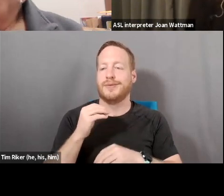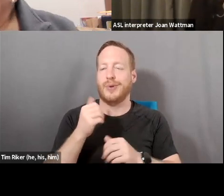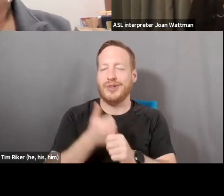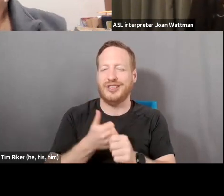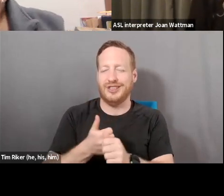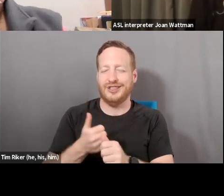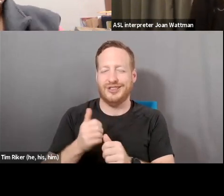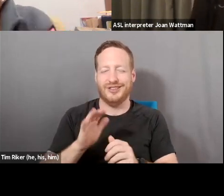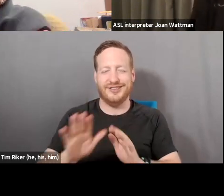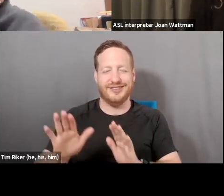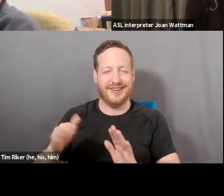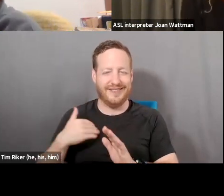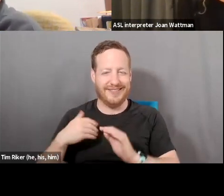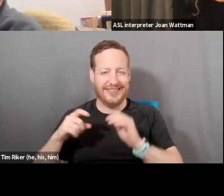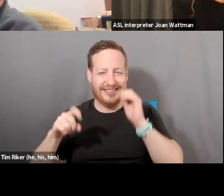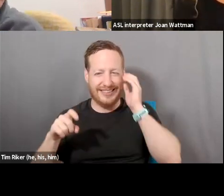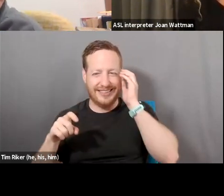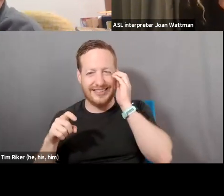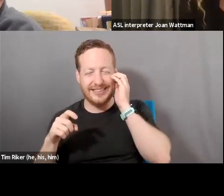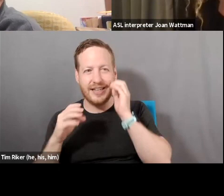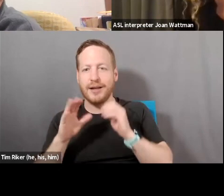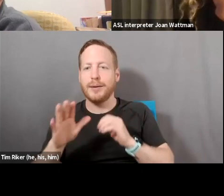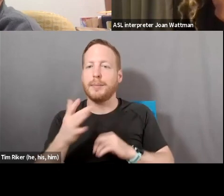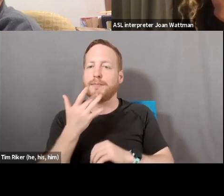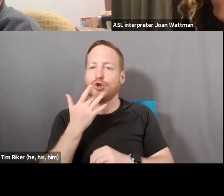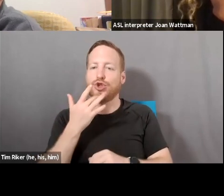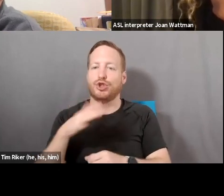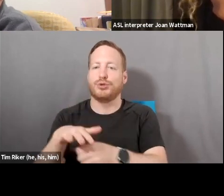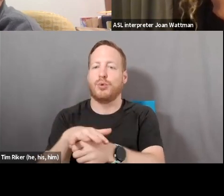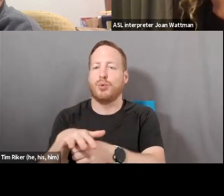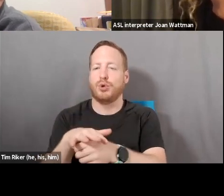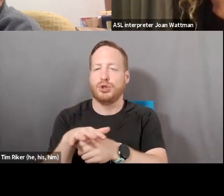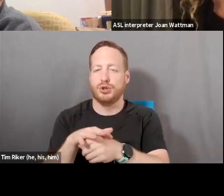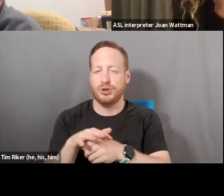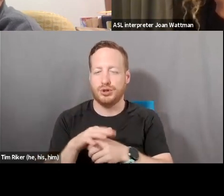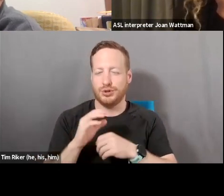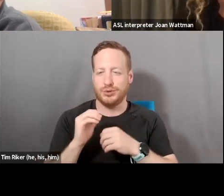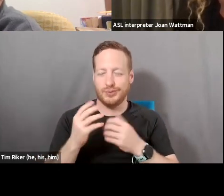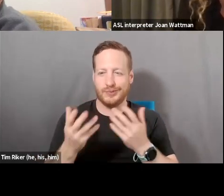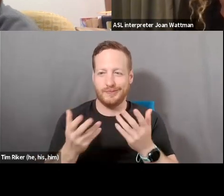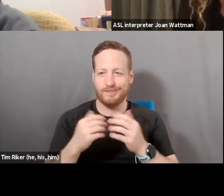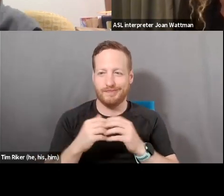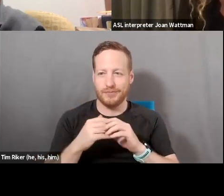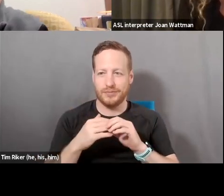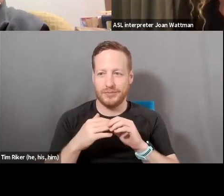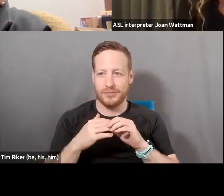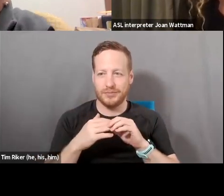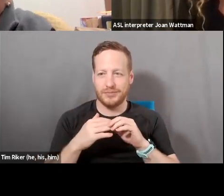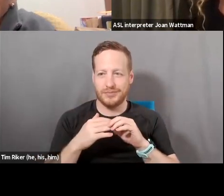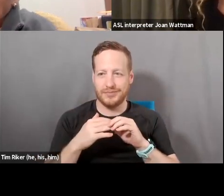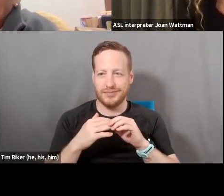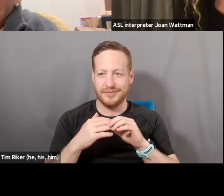daytime meetings. So each group has their own limitations and their own needs. And I would like to